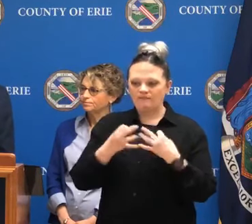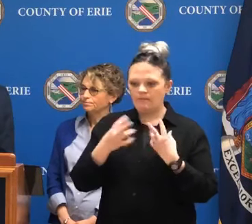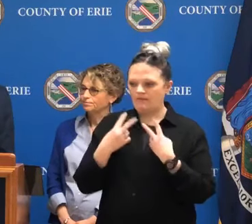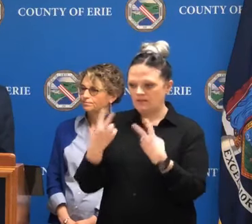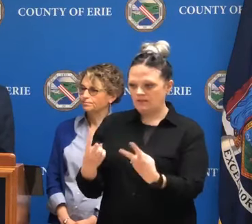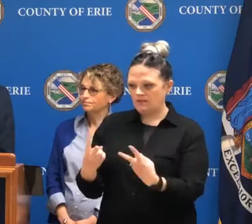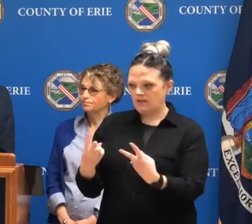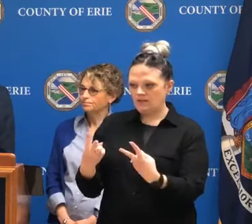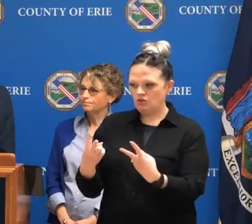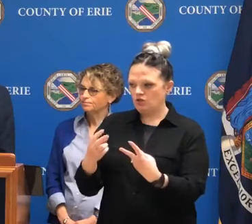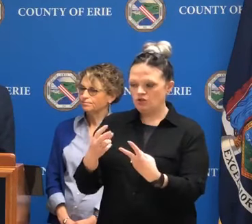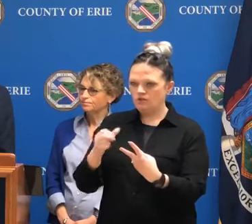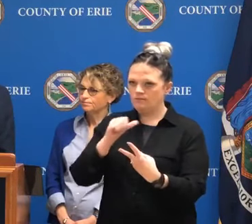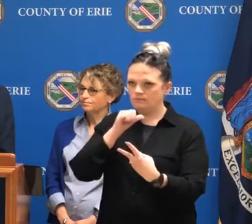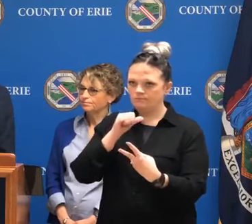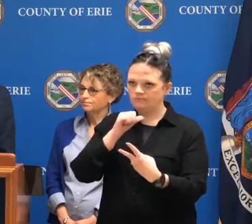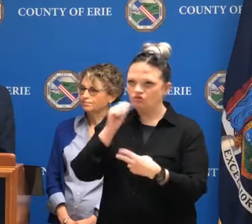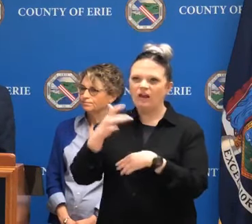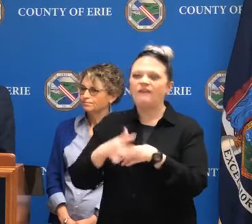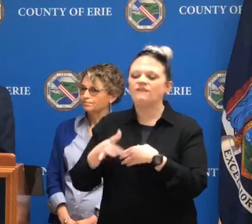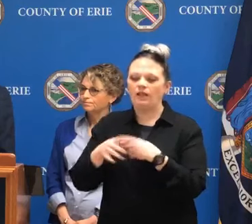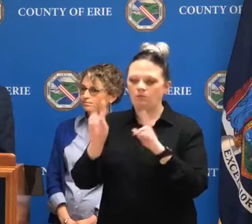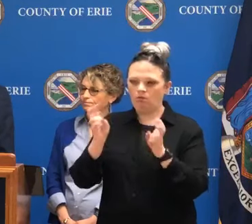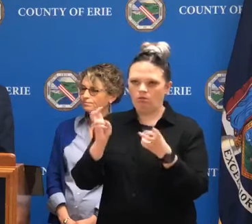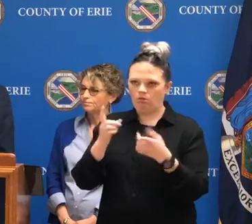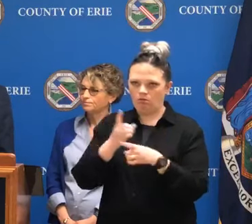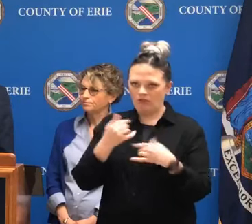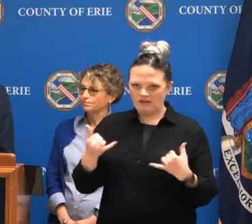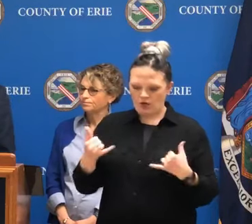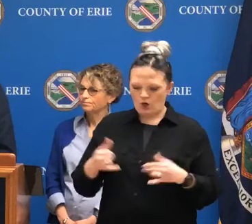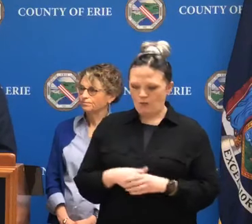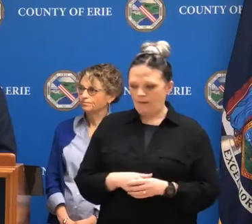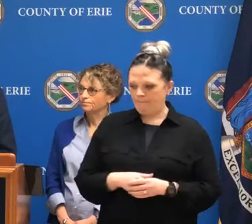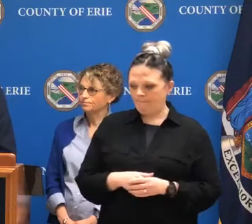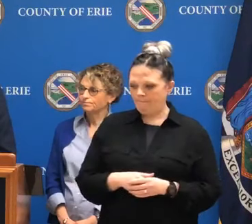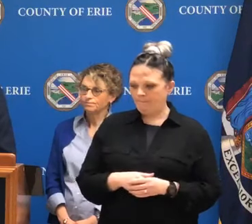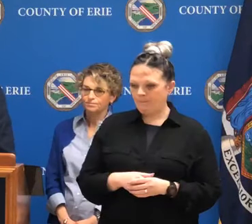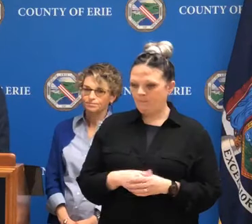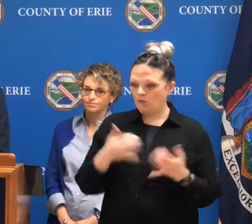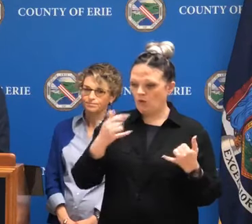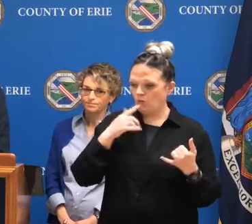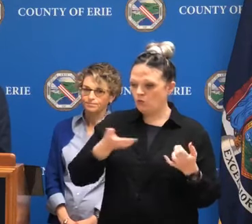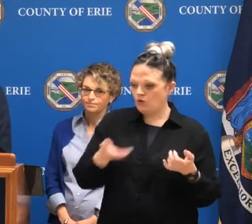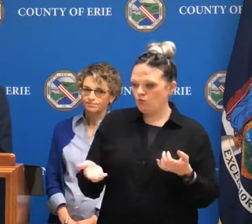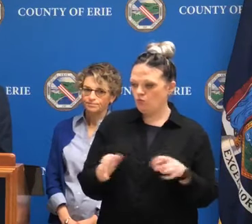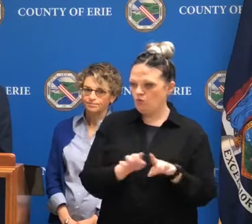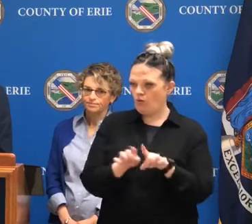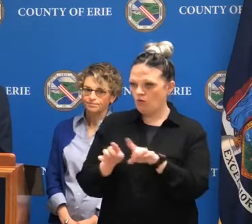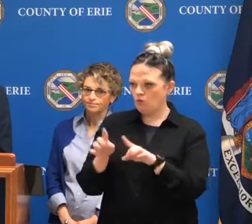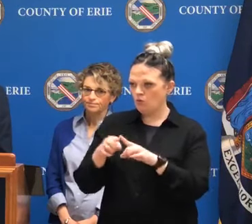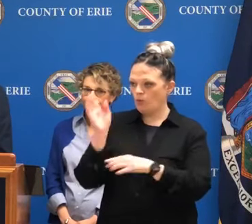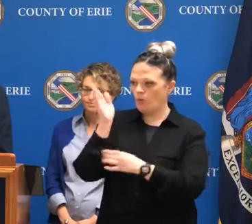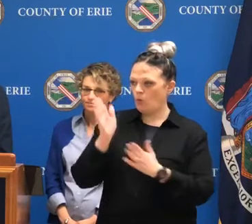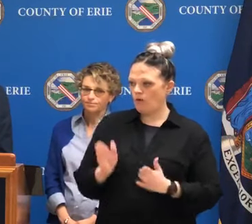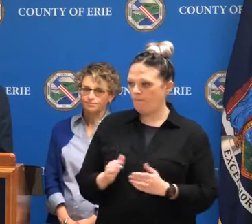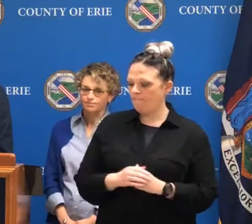visitation is unavailable at this time at the youth detention facility. At this point, I'd like to introduce also to the podium